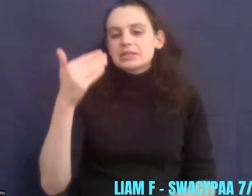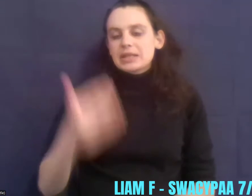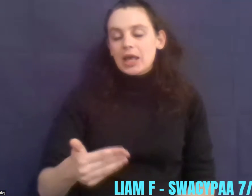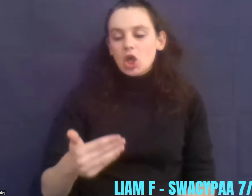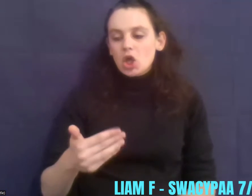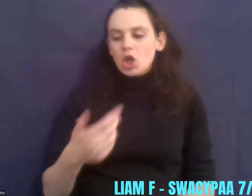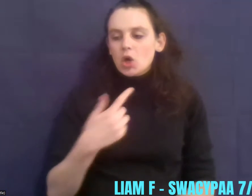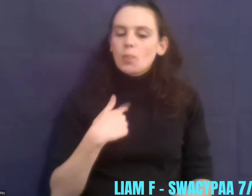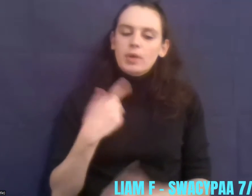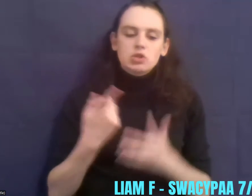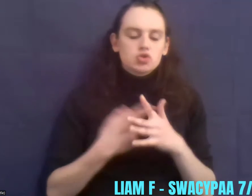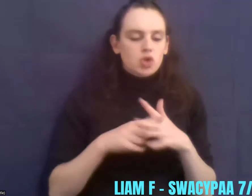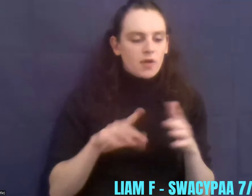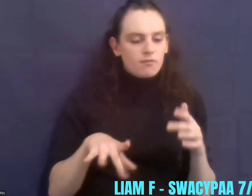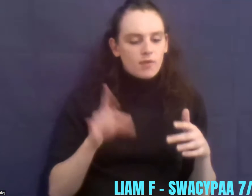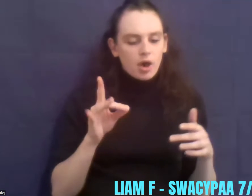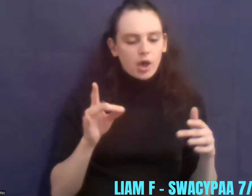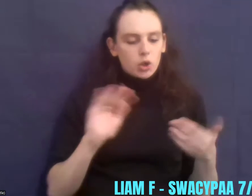in AA,